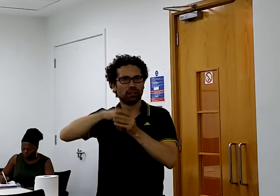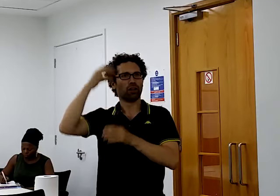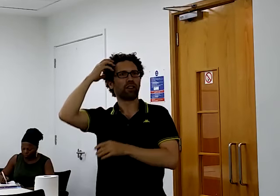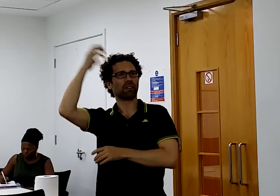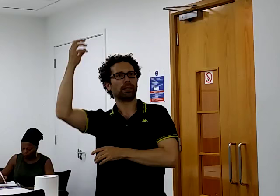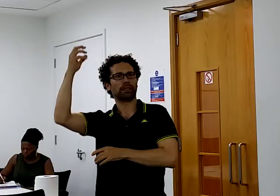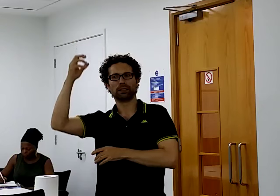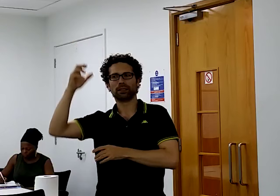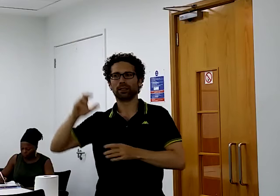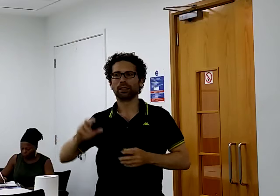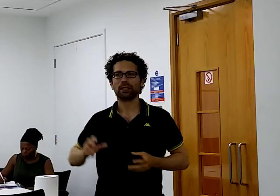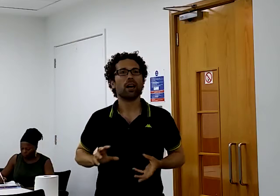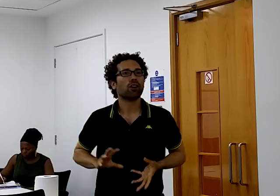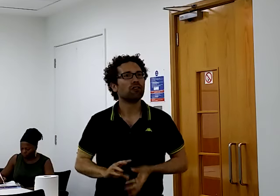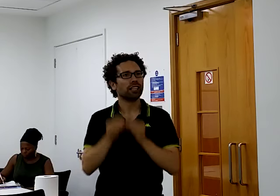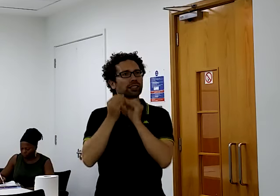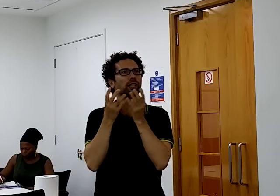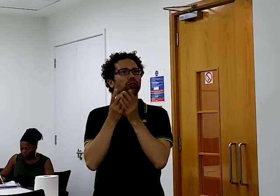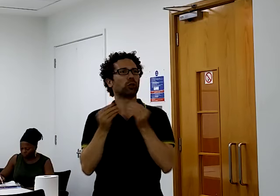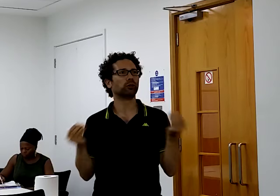give, in regards to